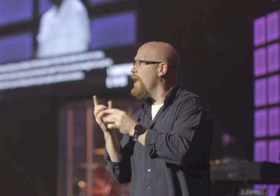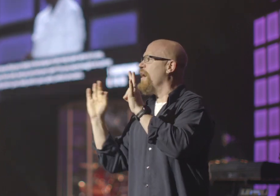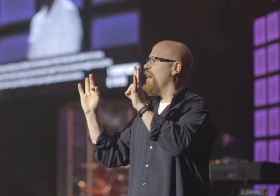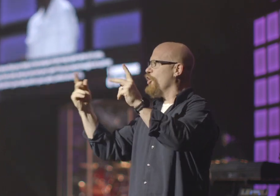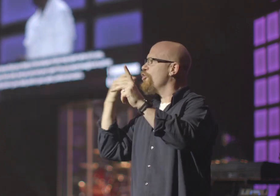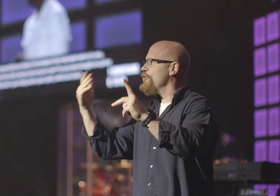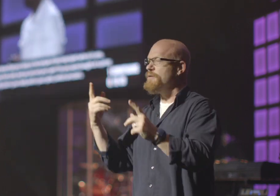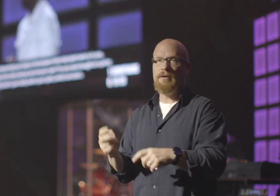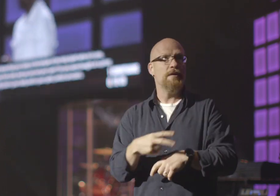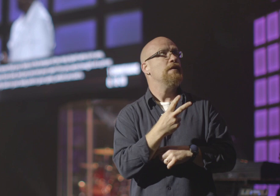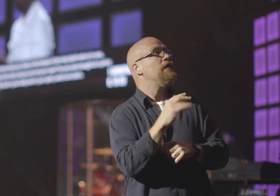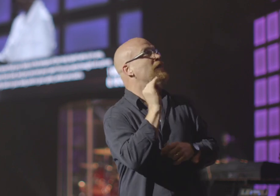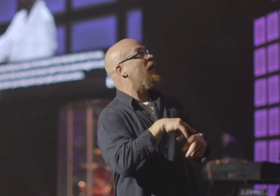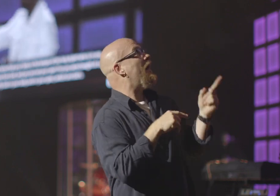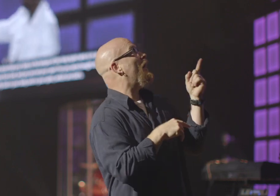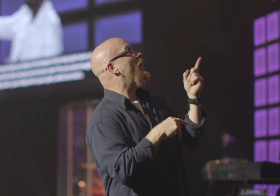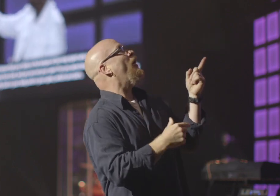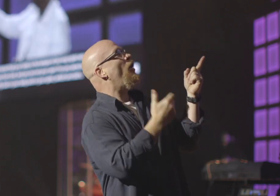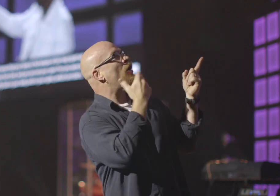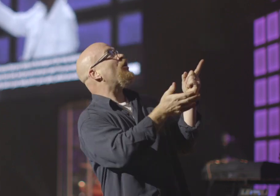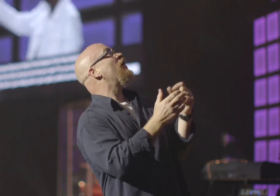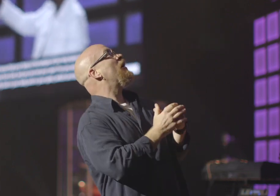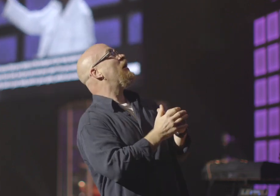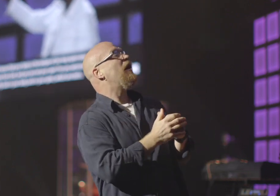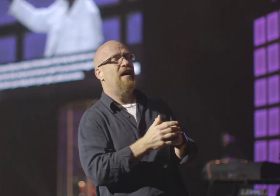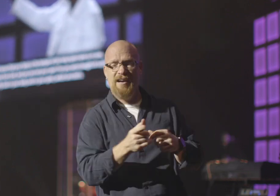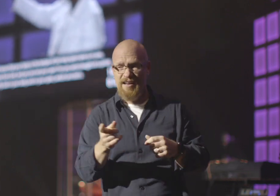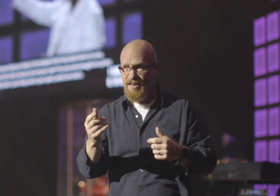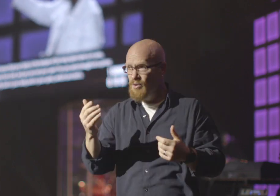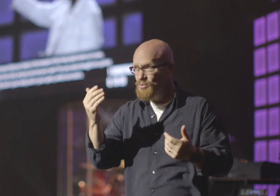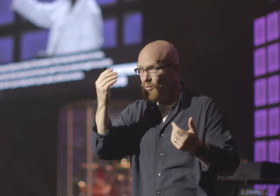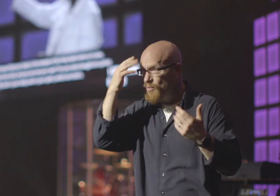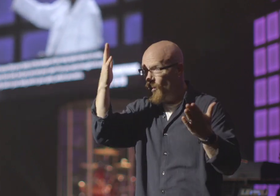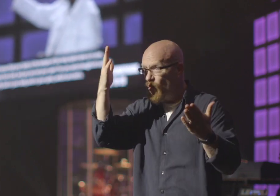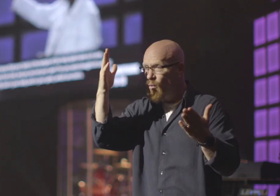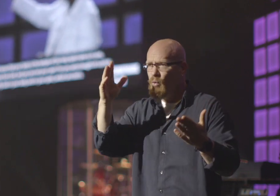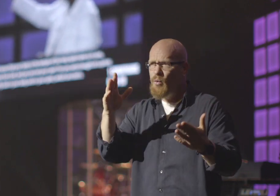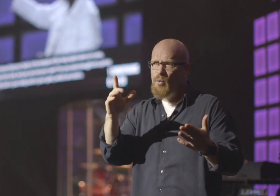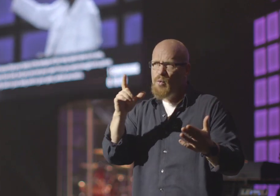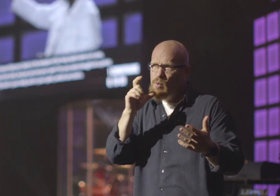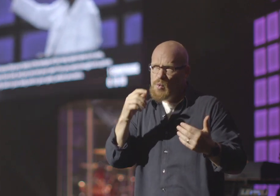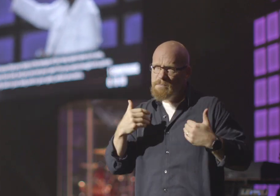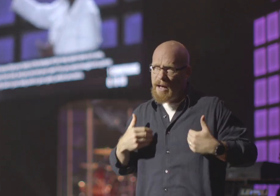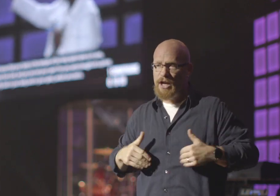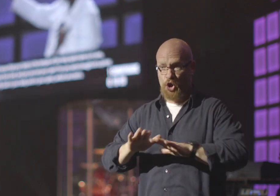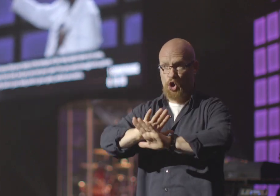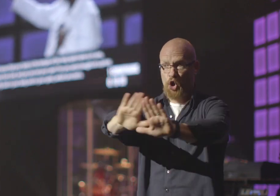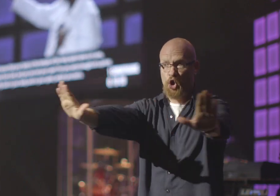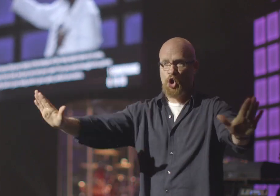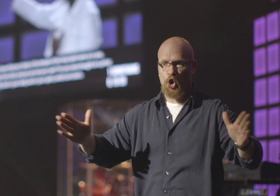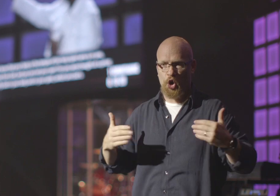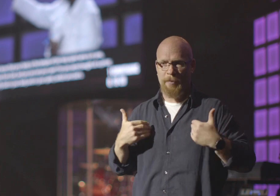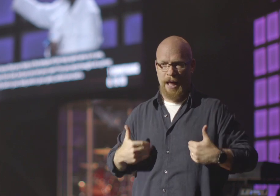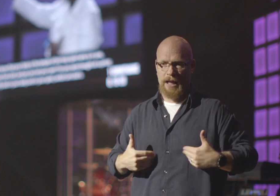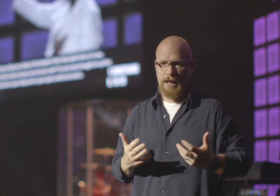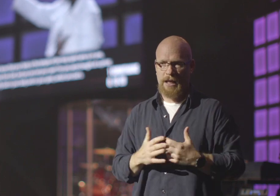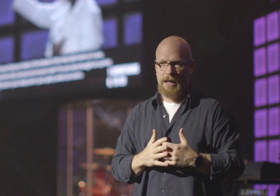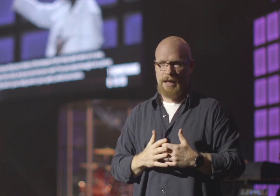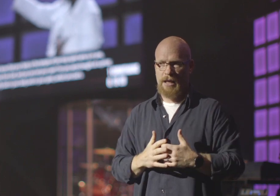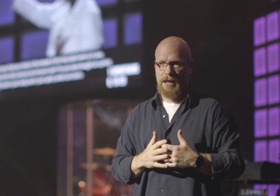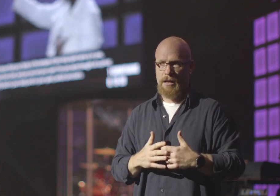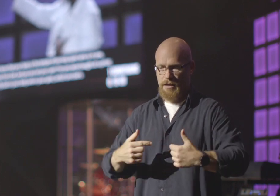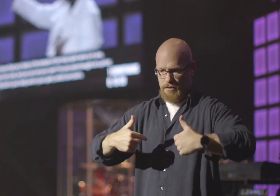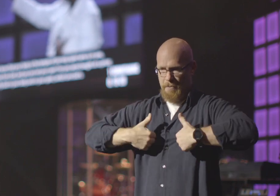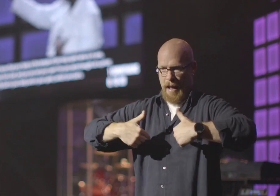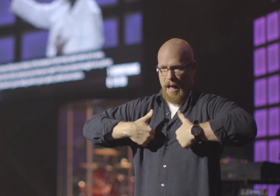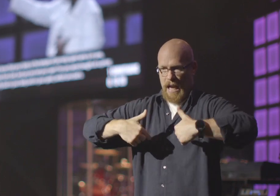Okay, right, all right. Oh, I says, or do you not know that, whose body? Whose body? Point to yourself, say